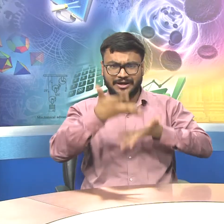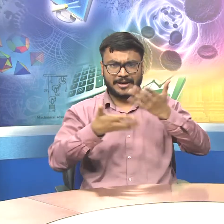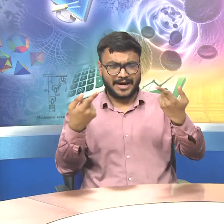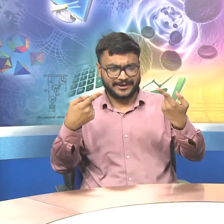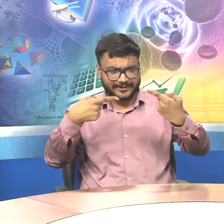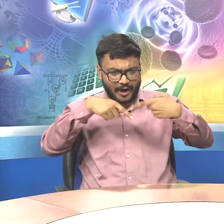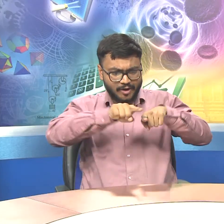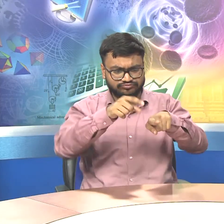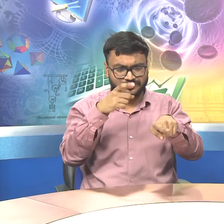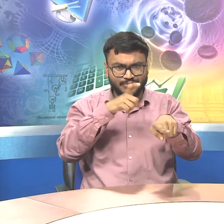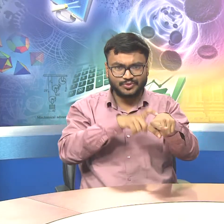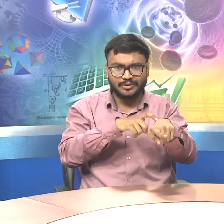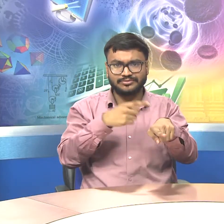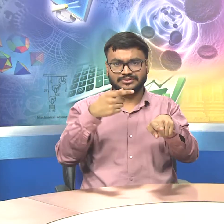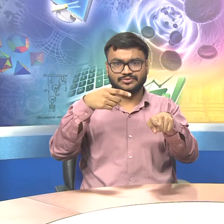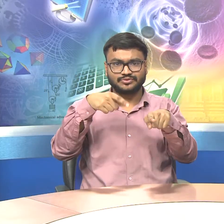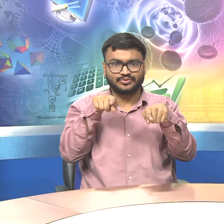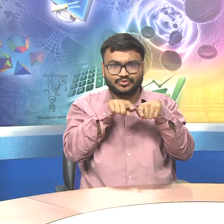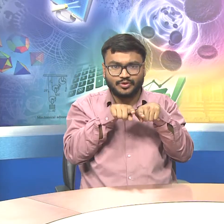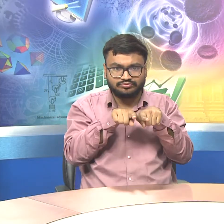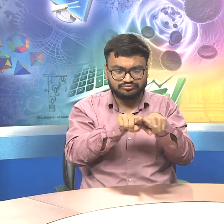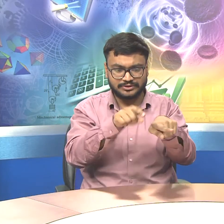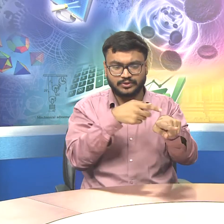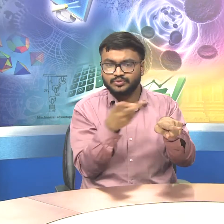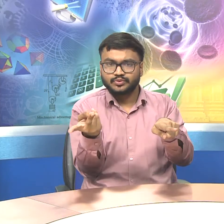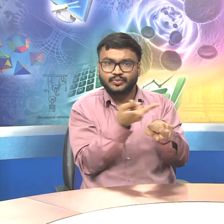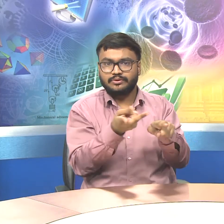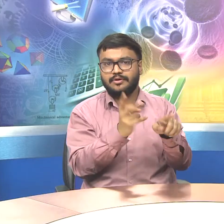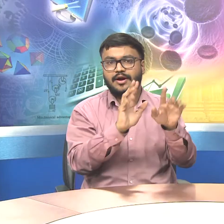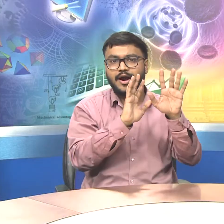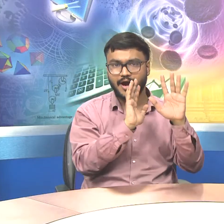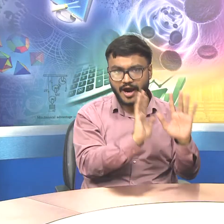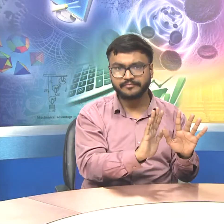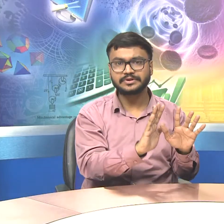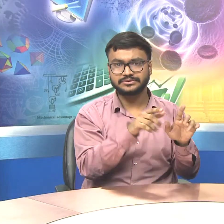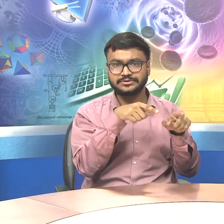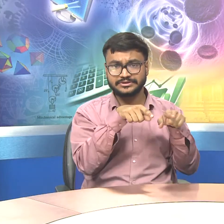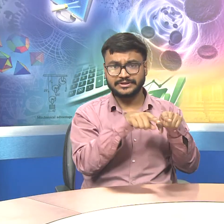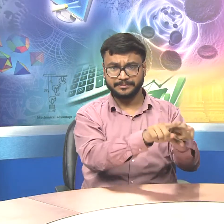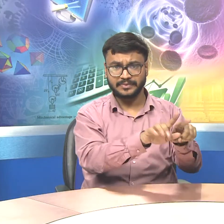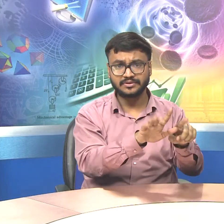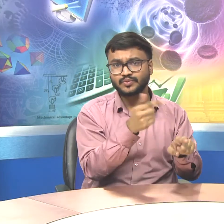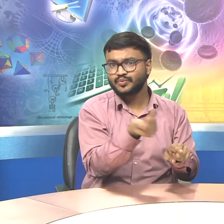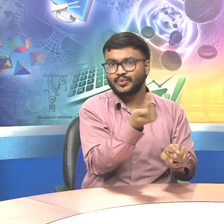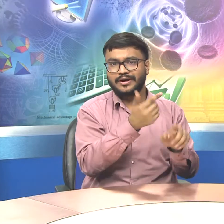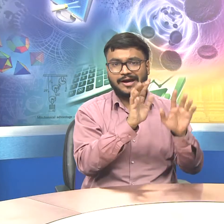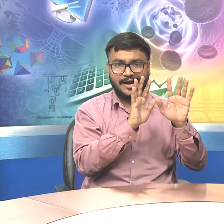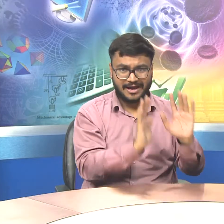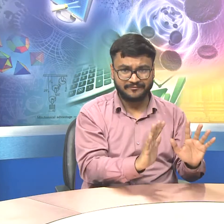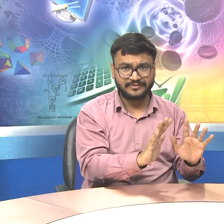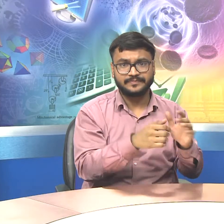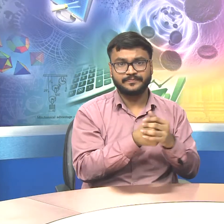In sign language, we can show two tasks being done at the same time using both